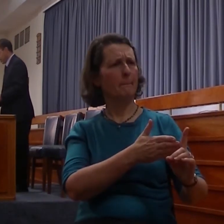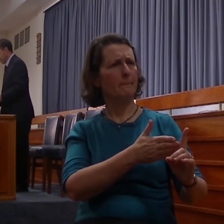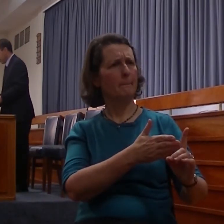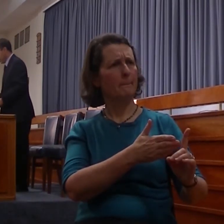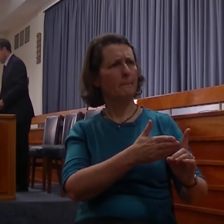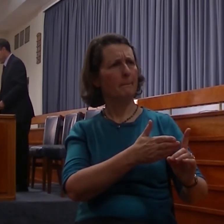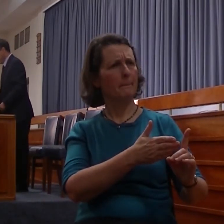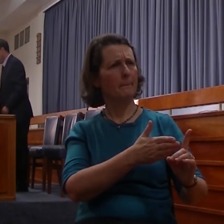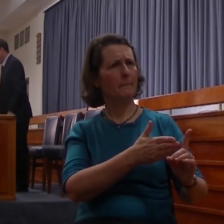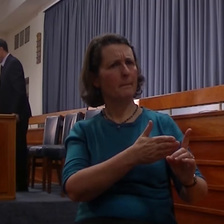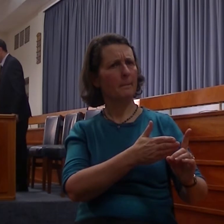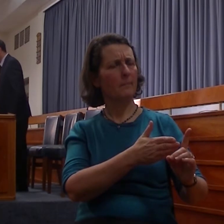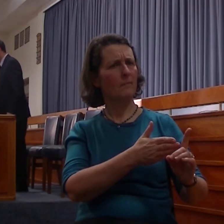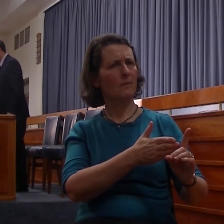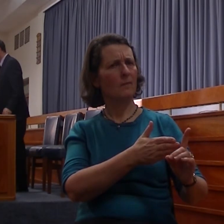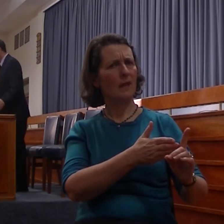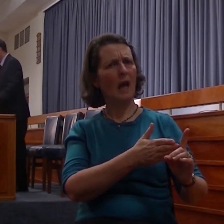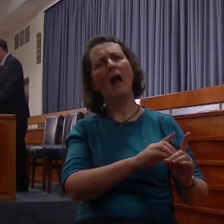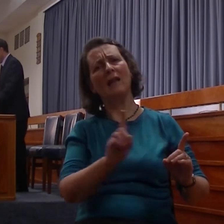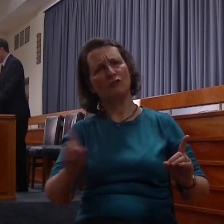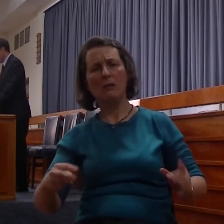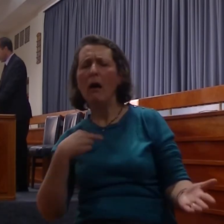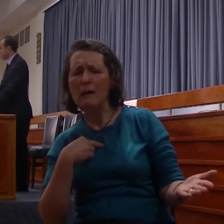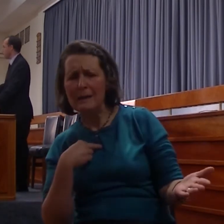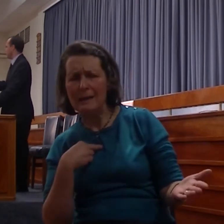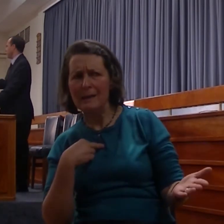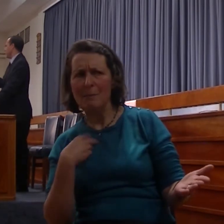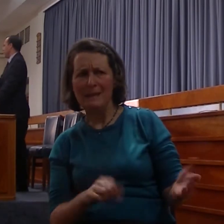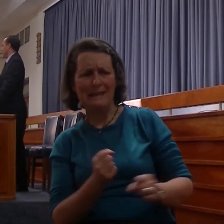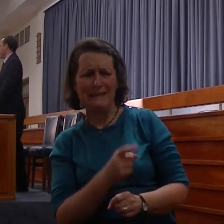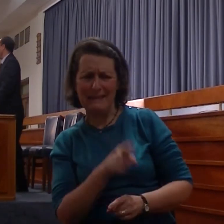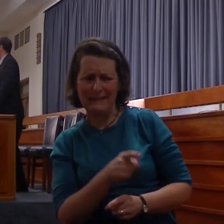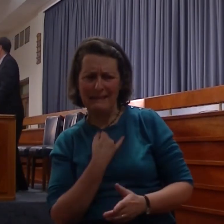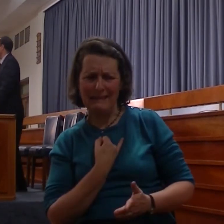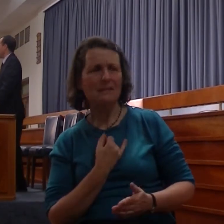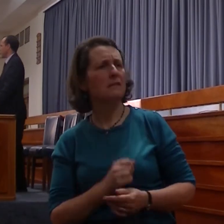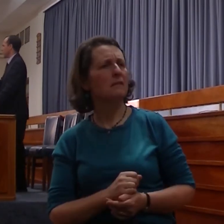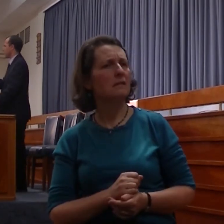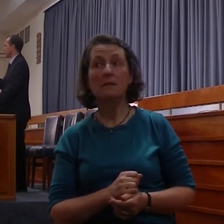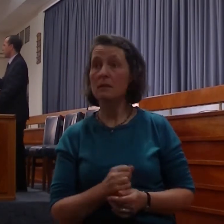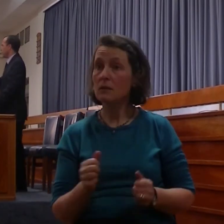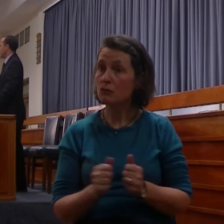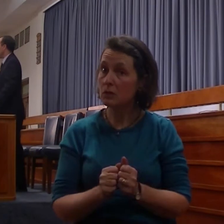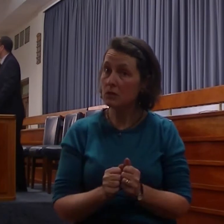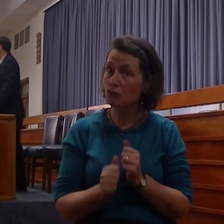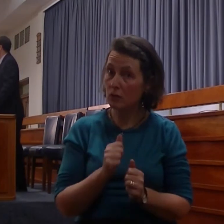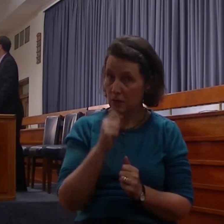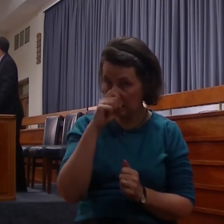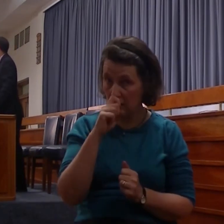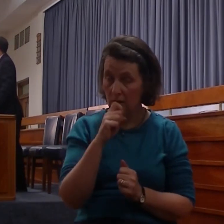It was intentional. They did it by intention, and they of course